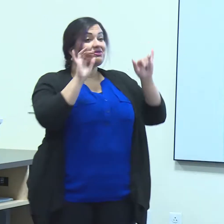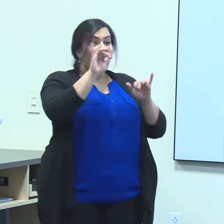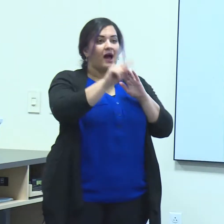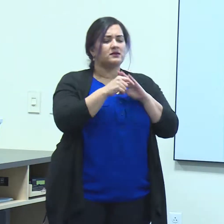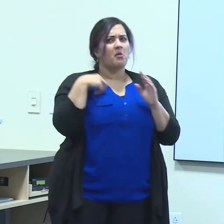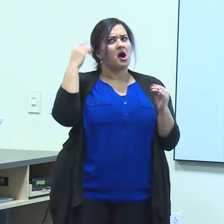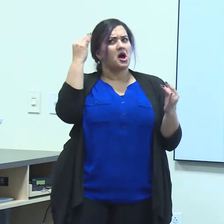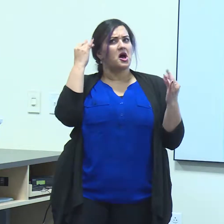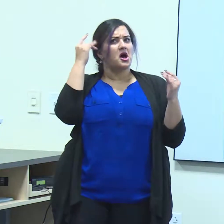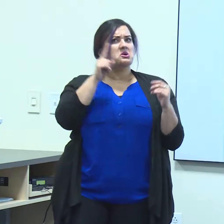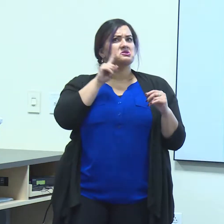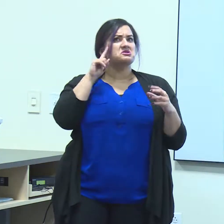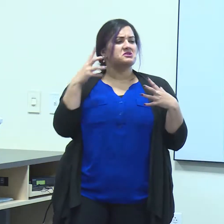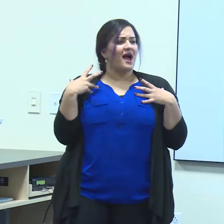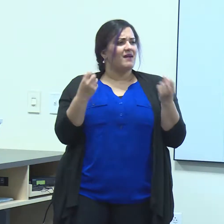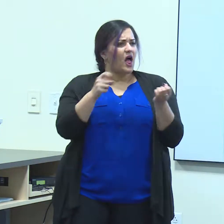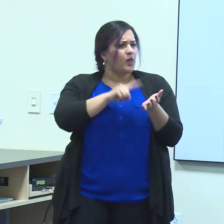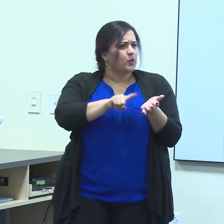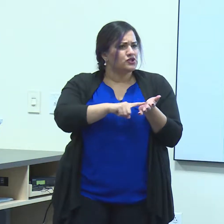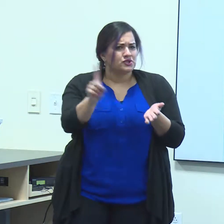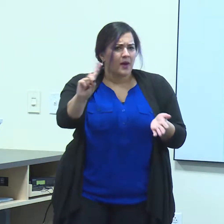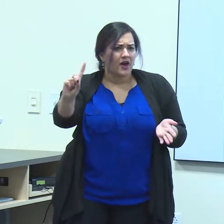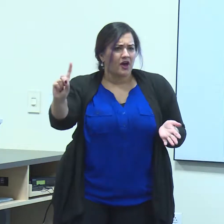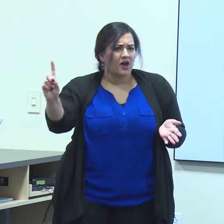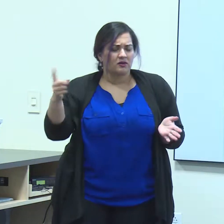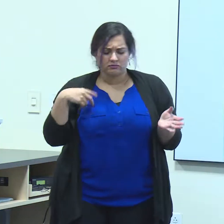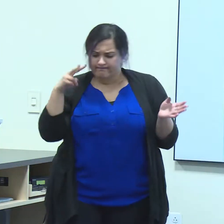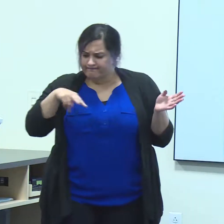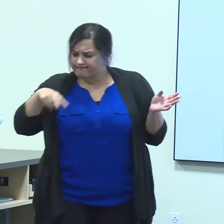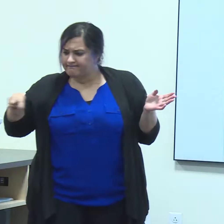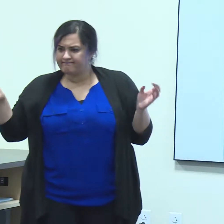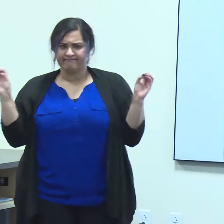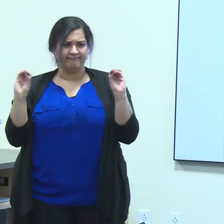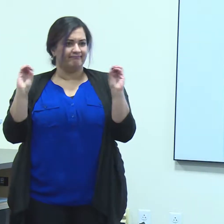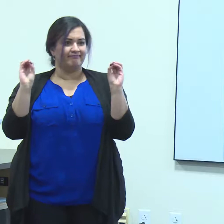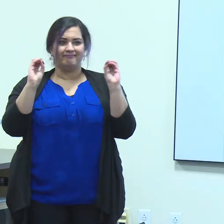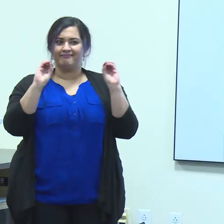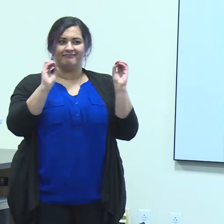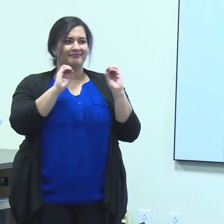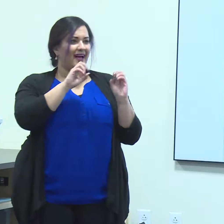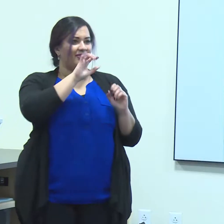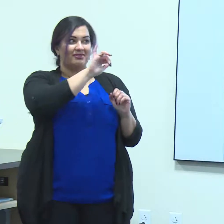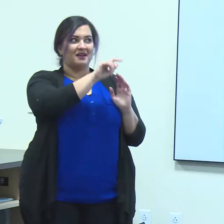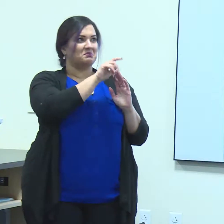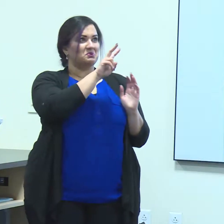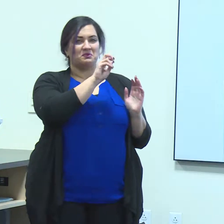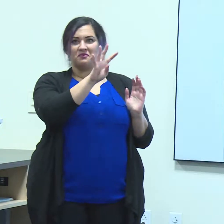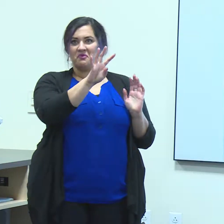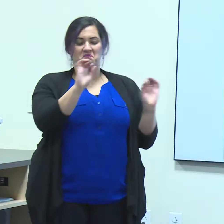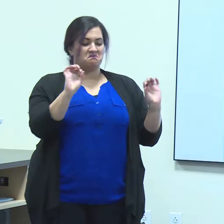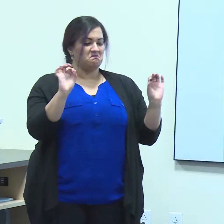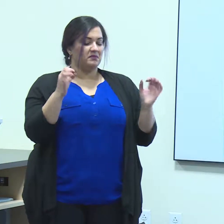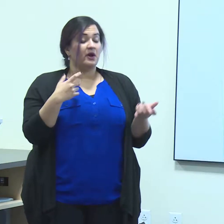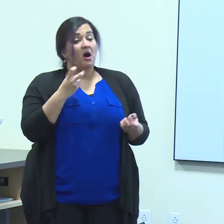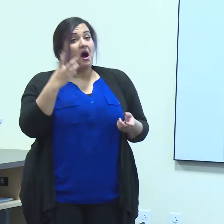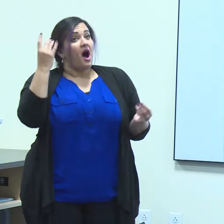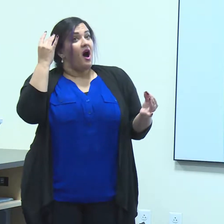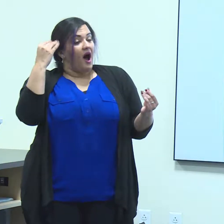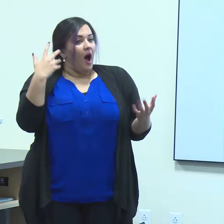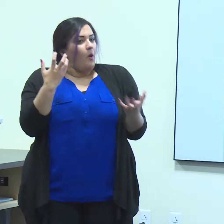thought, where is the health research? In 2004 there wasn't much, and I wanted to research